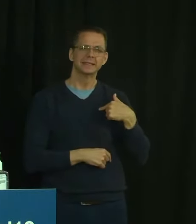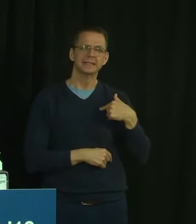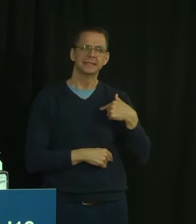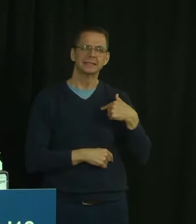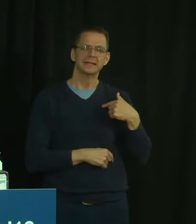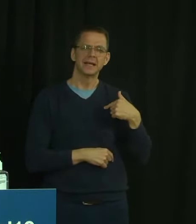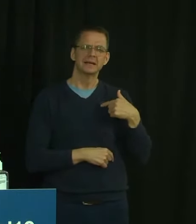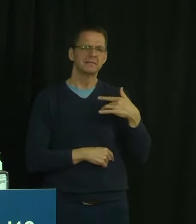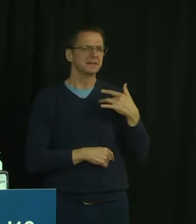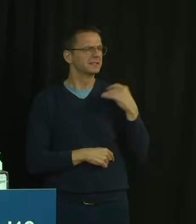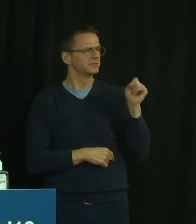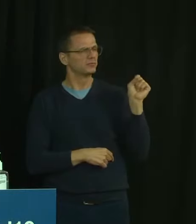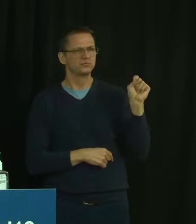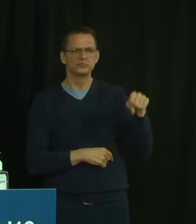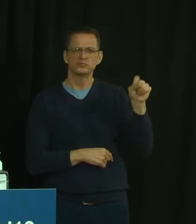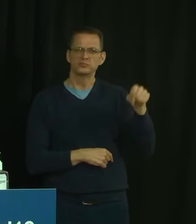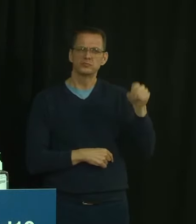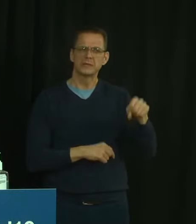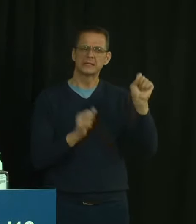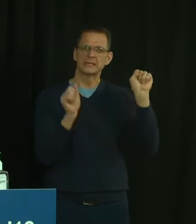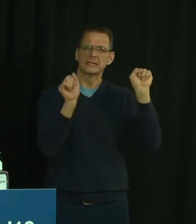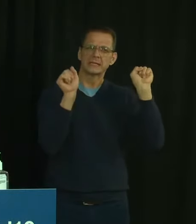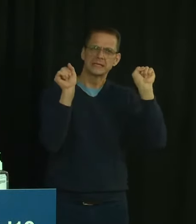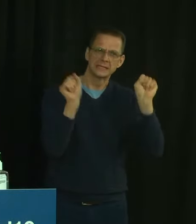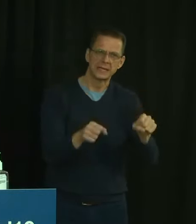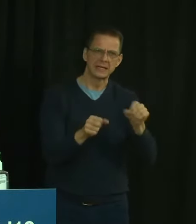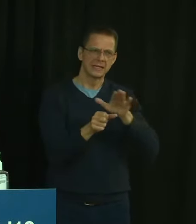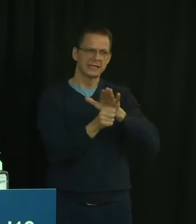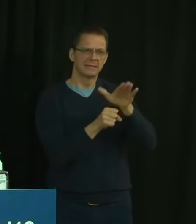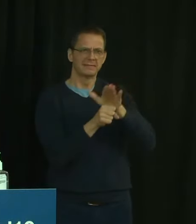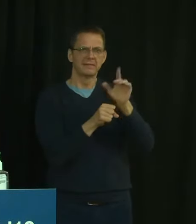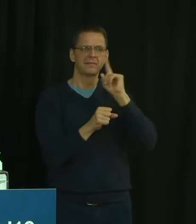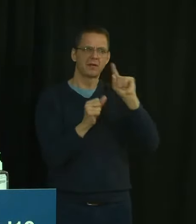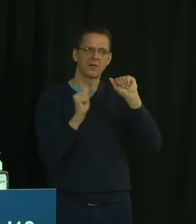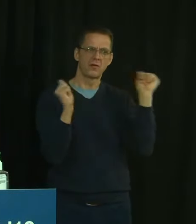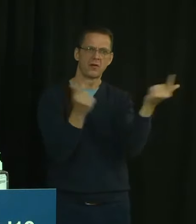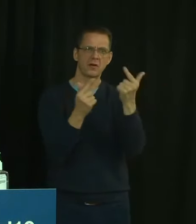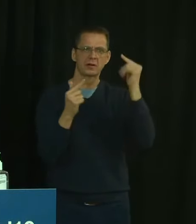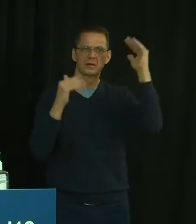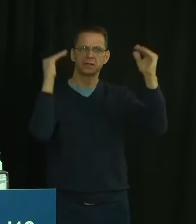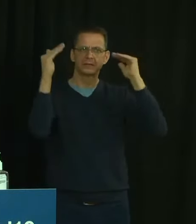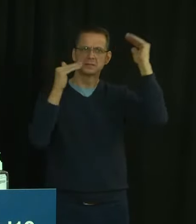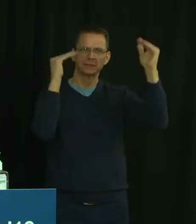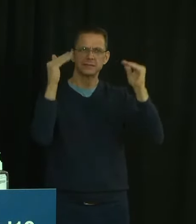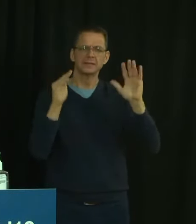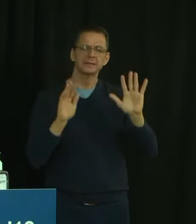amounts of Pfizer and Moderna vaccine that we anticipate, but